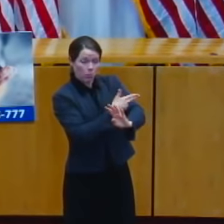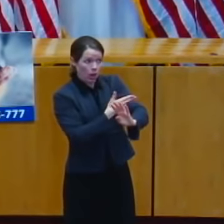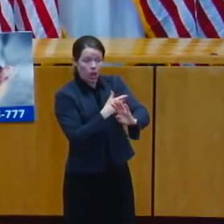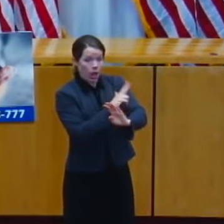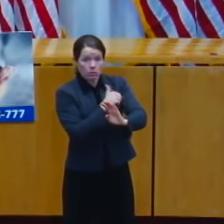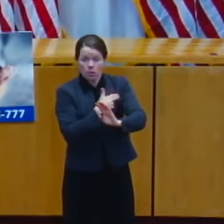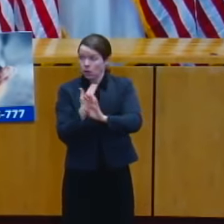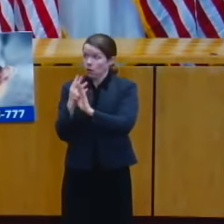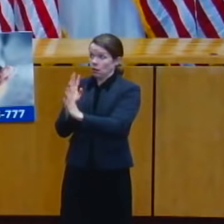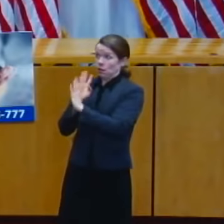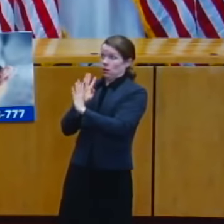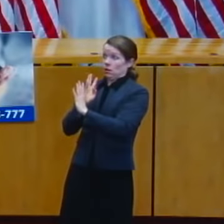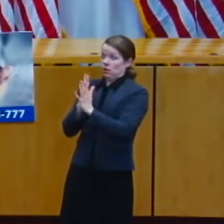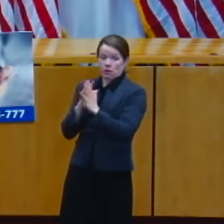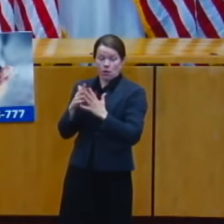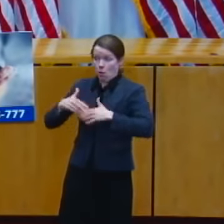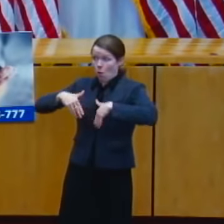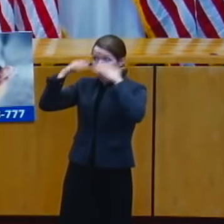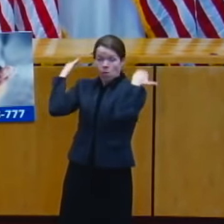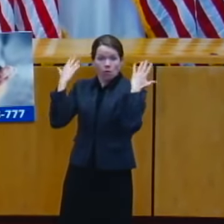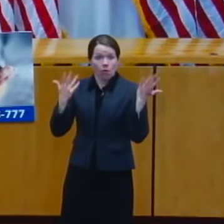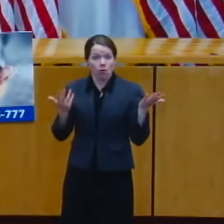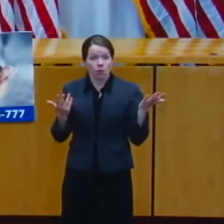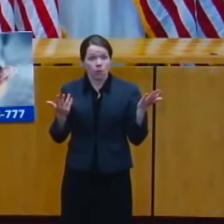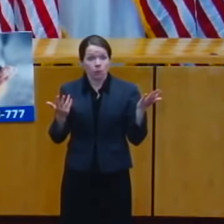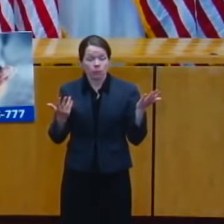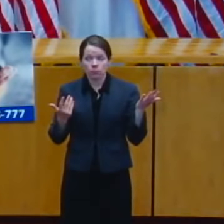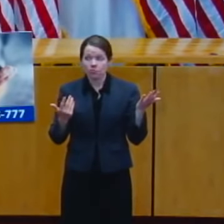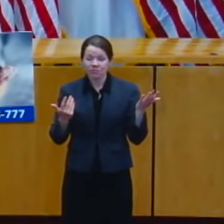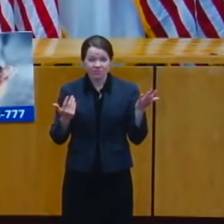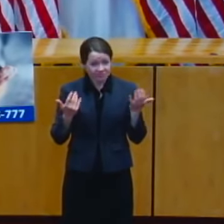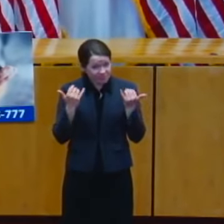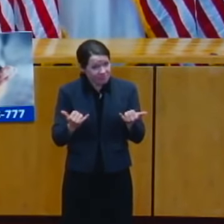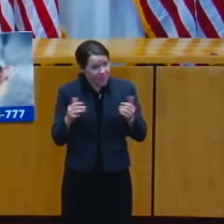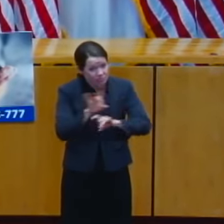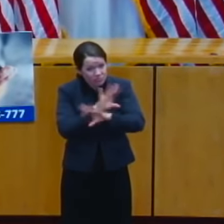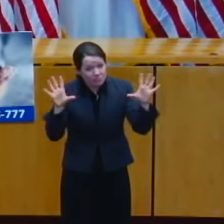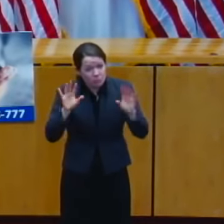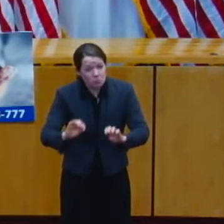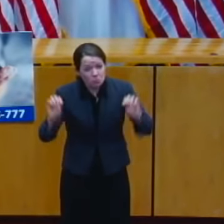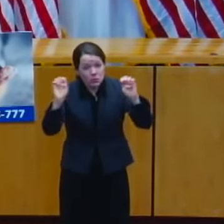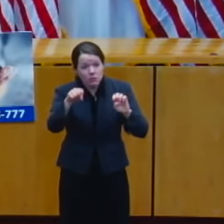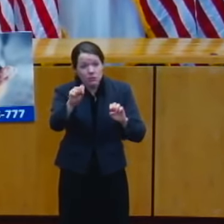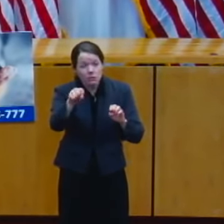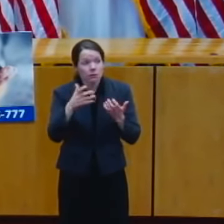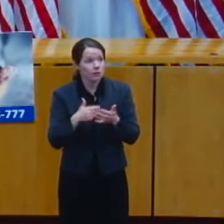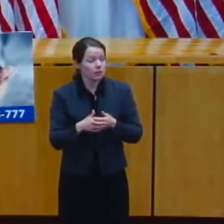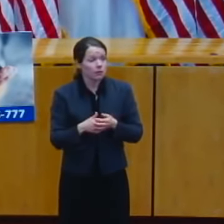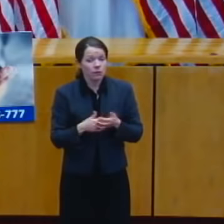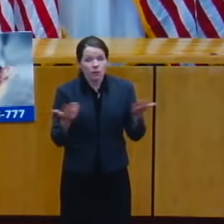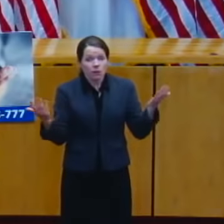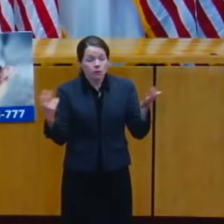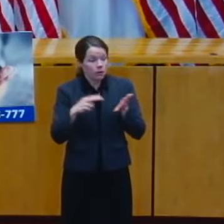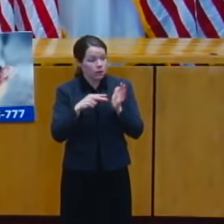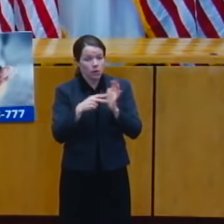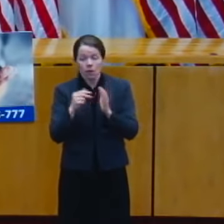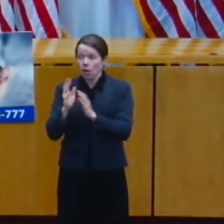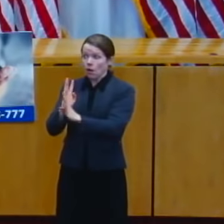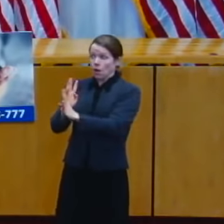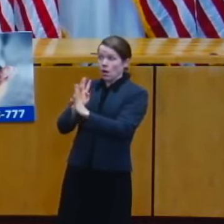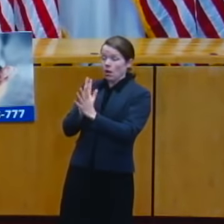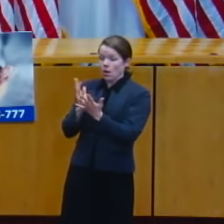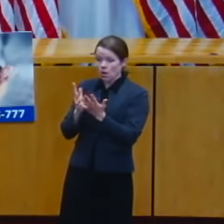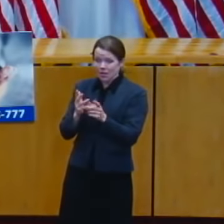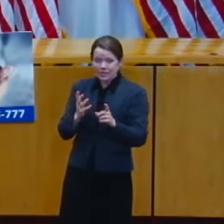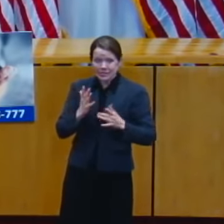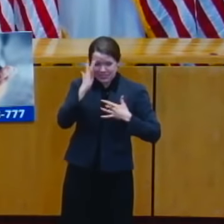to believe that we're in a period where hospitals might have to make difficult decisions about how to distribute resources like